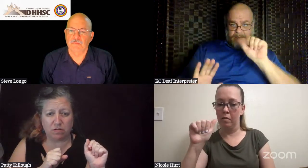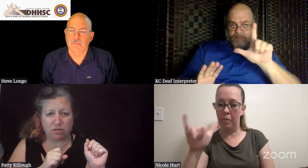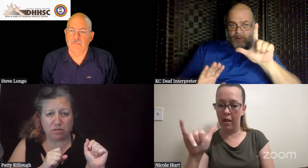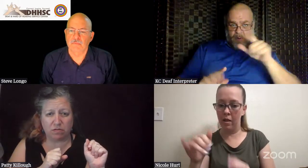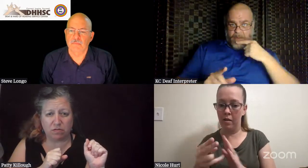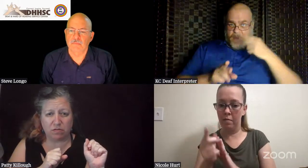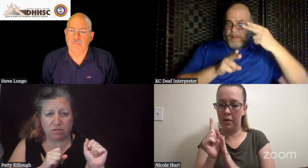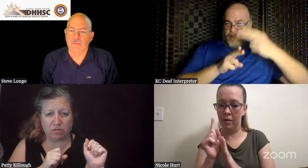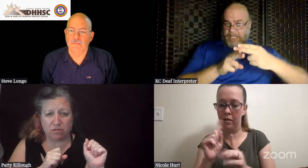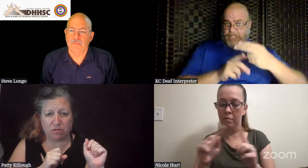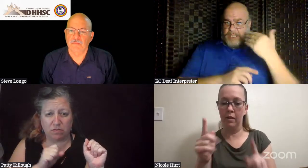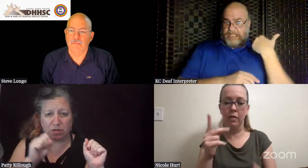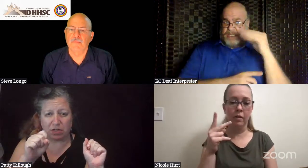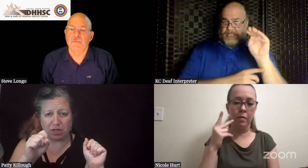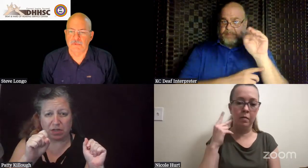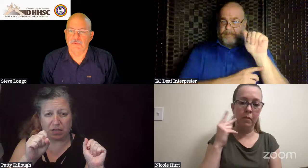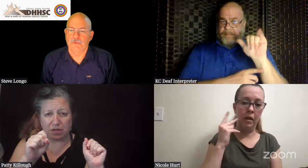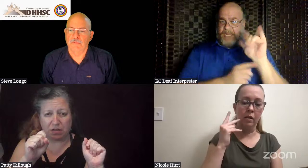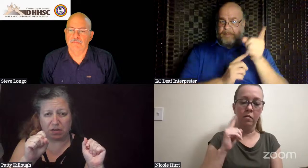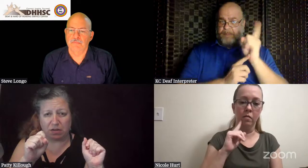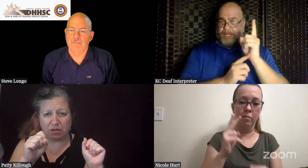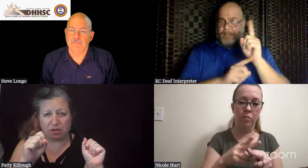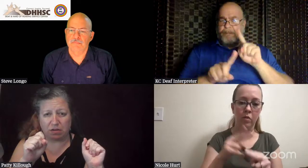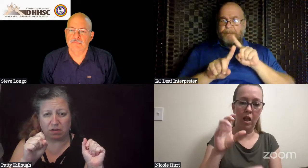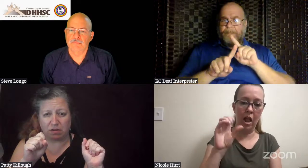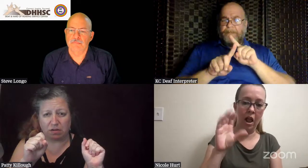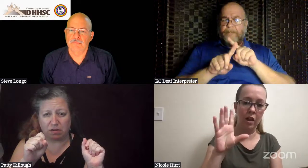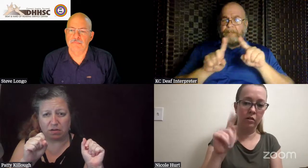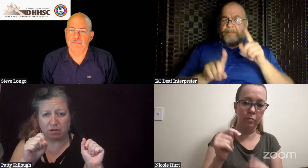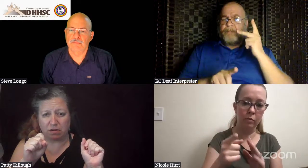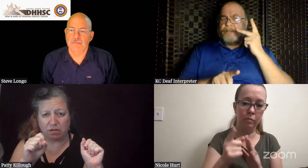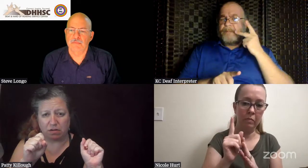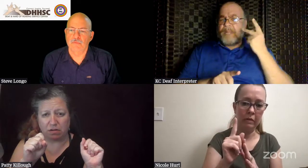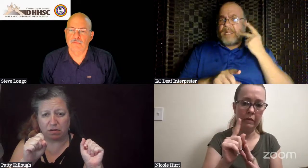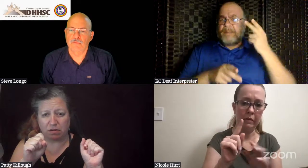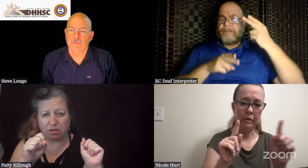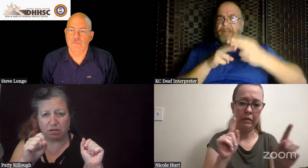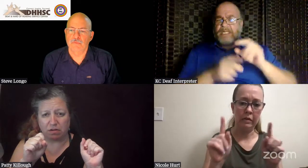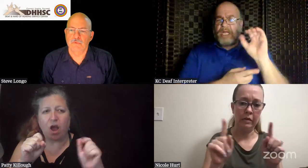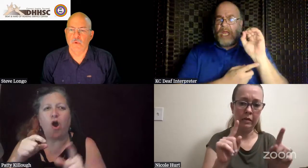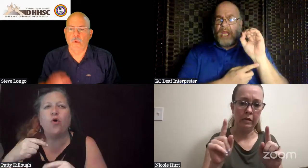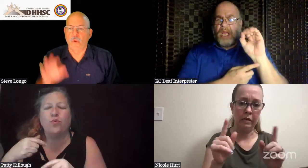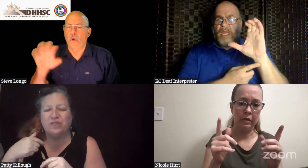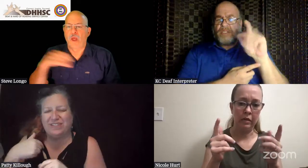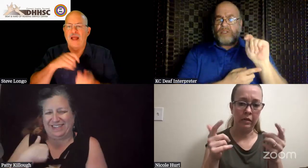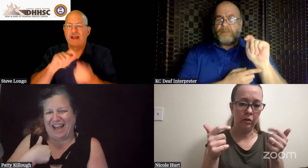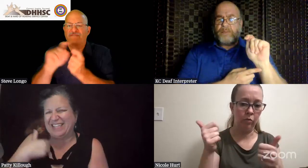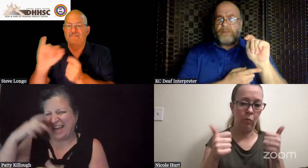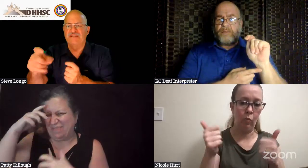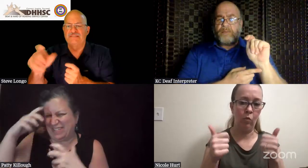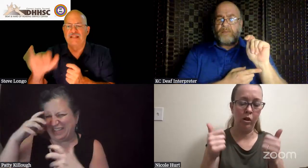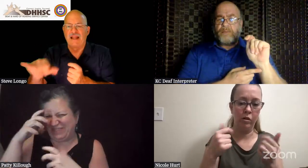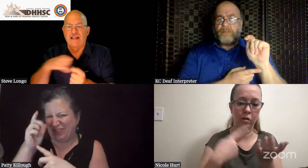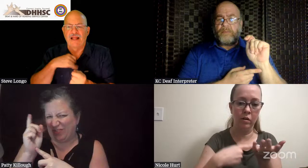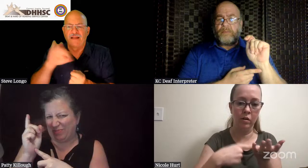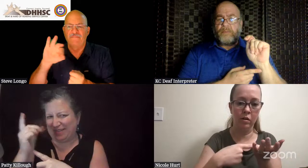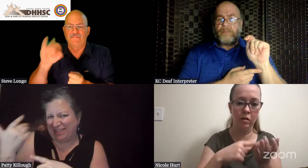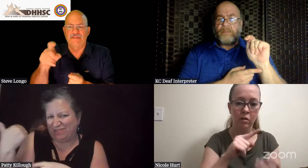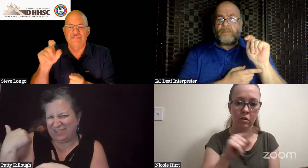Nicole's getting clarification. You mentioned May minutes, but Patty mentioned